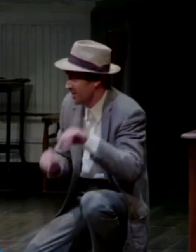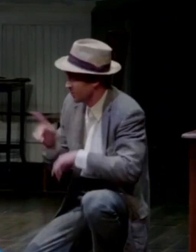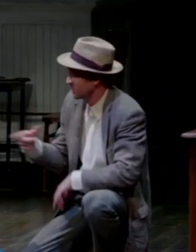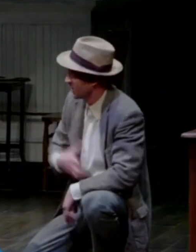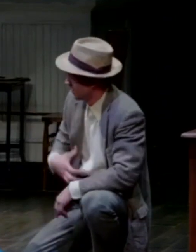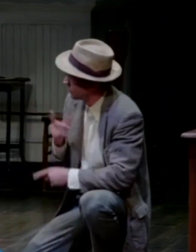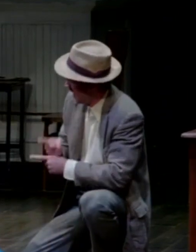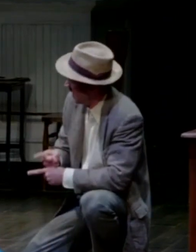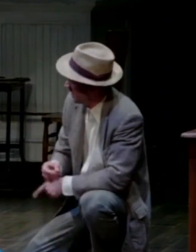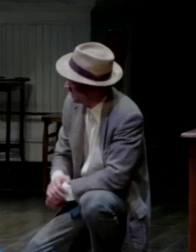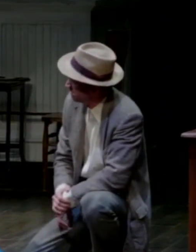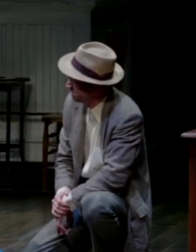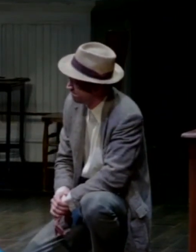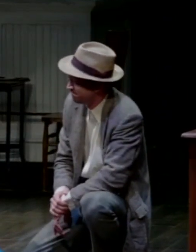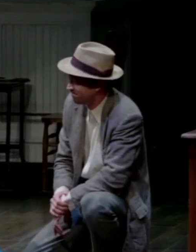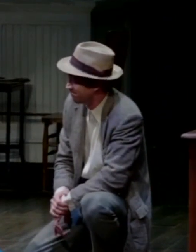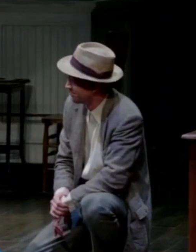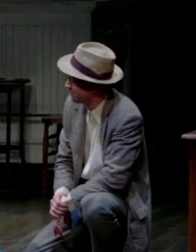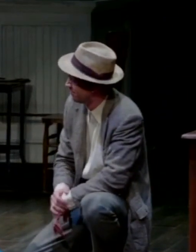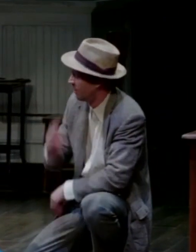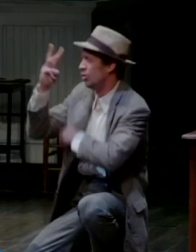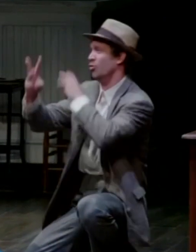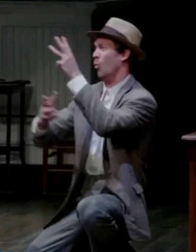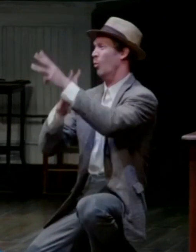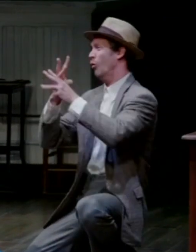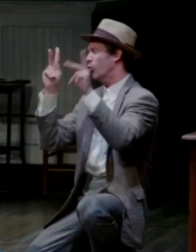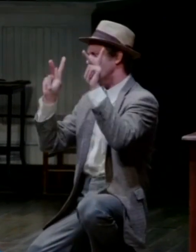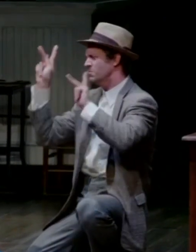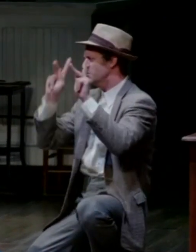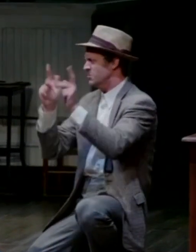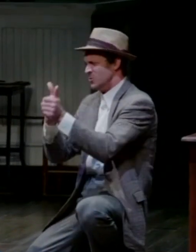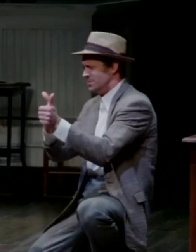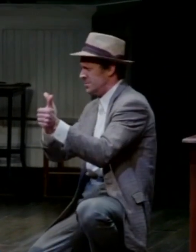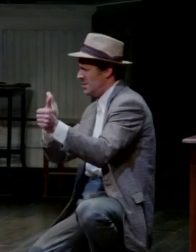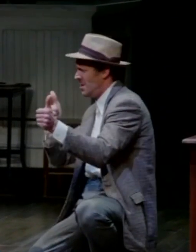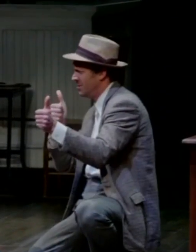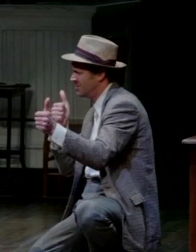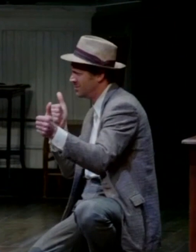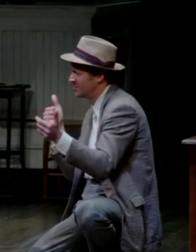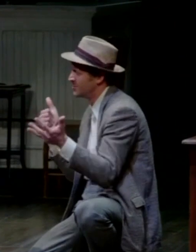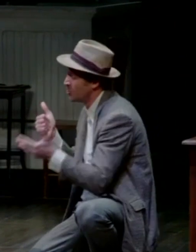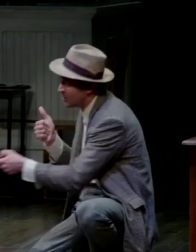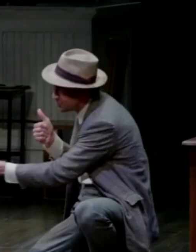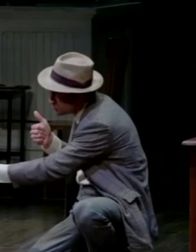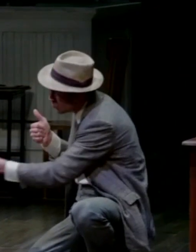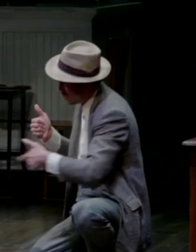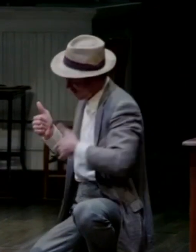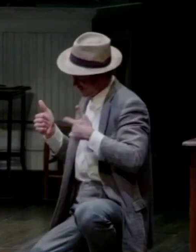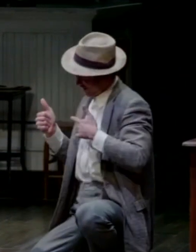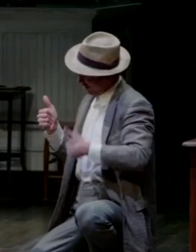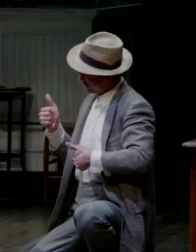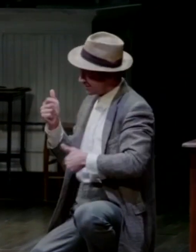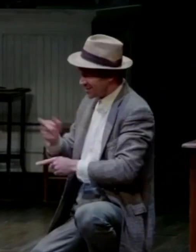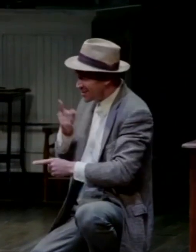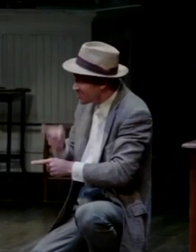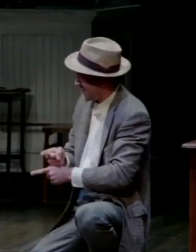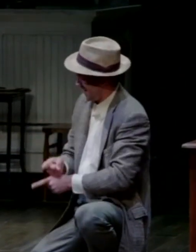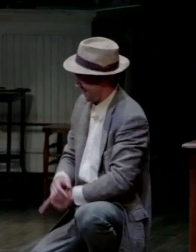Russell Harvard's a veteran actor who's making history. He was born deaf and usually plays a deaf character. Yeah, but that's not the case with his latest role in To Kill